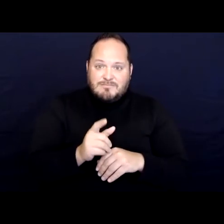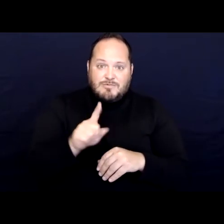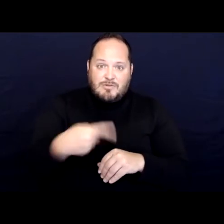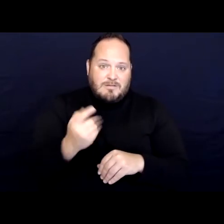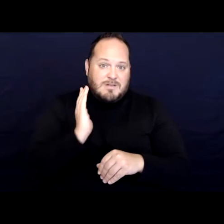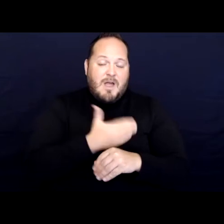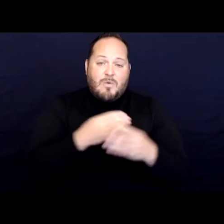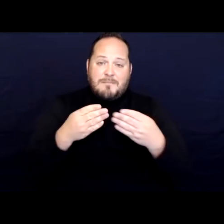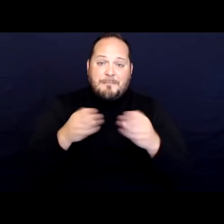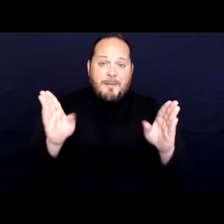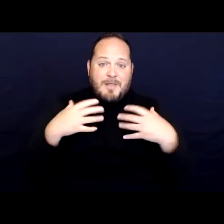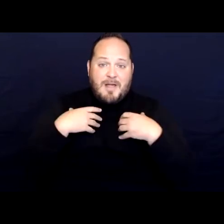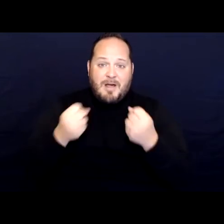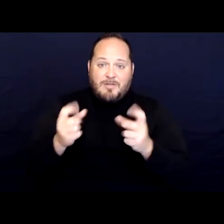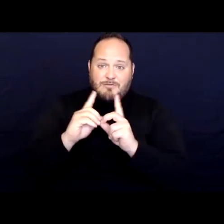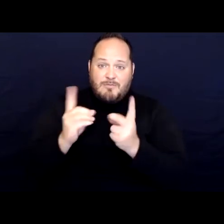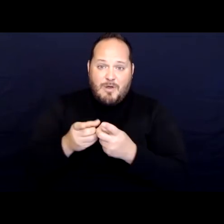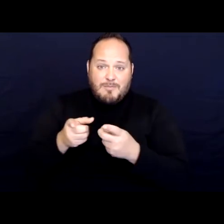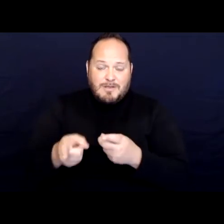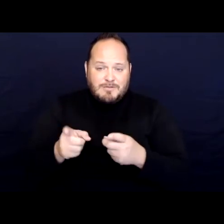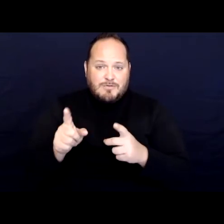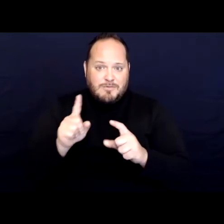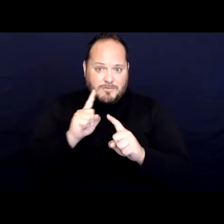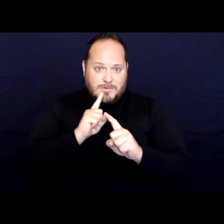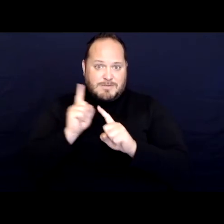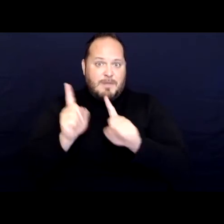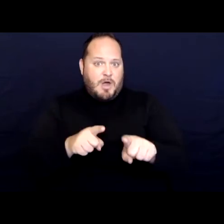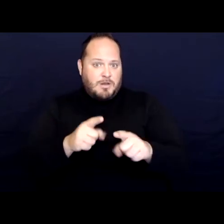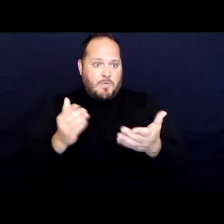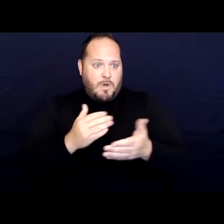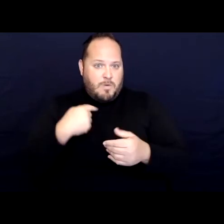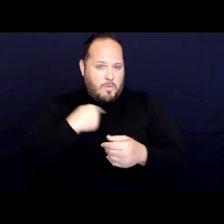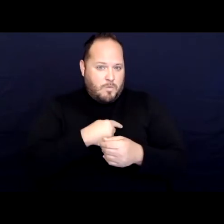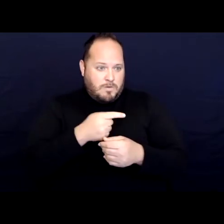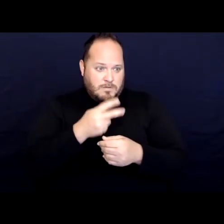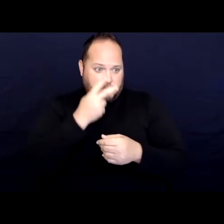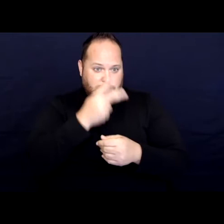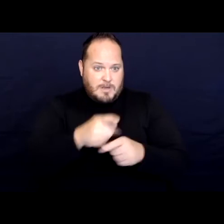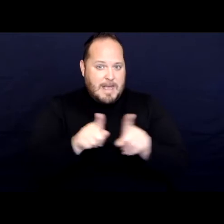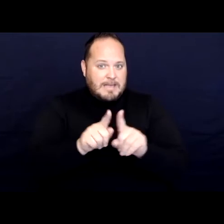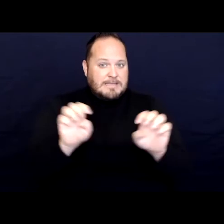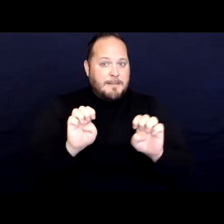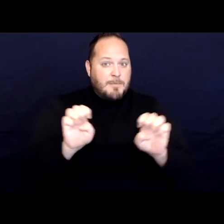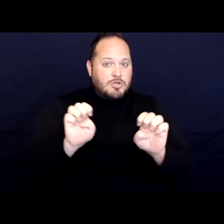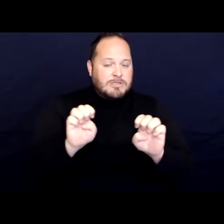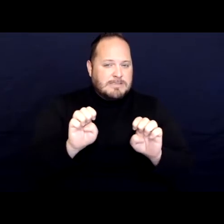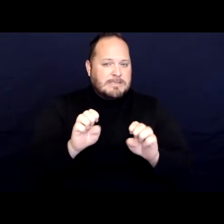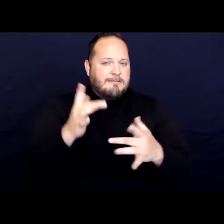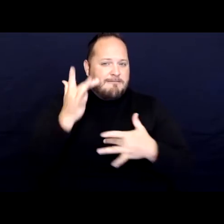responding to what they were seeing was an emerging viral threat in our